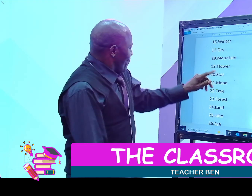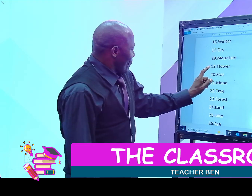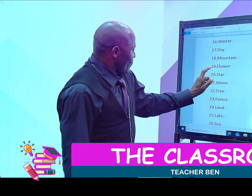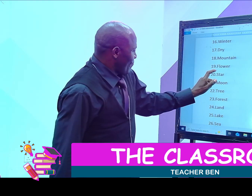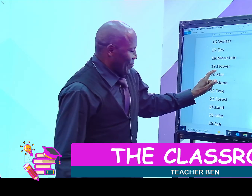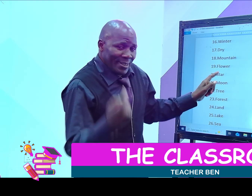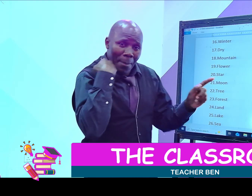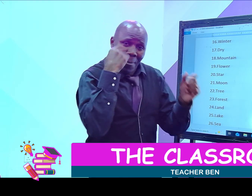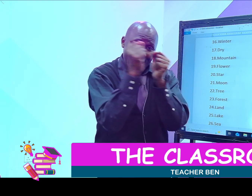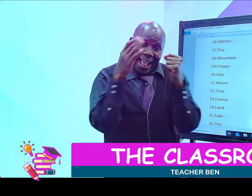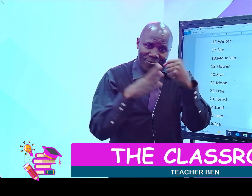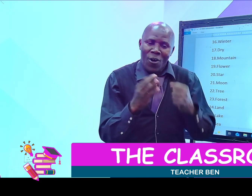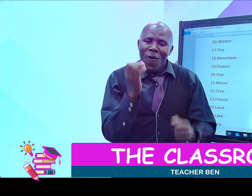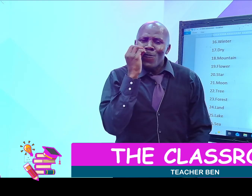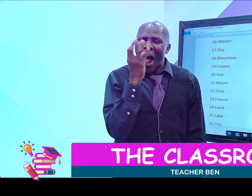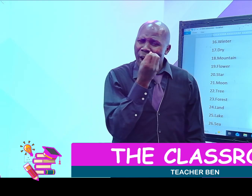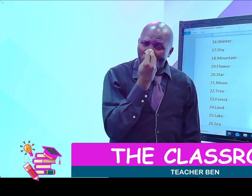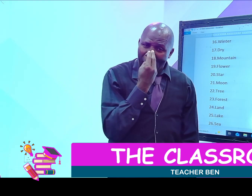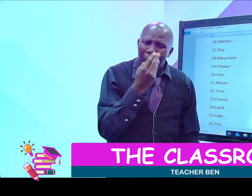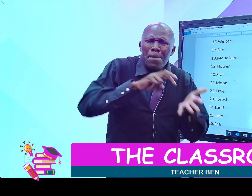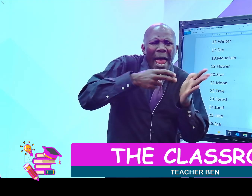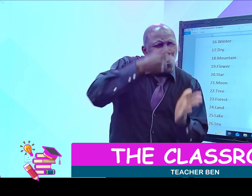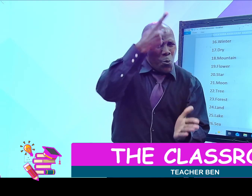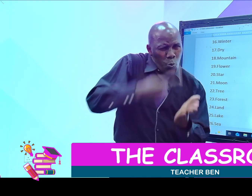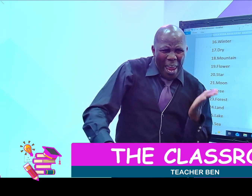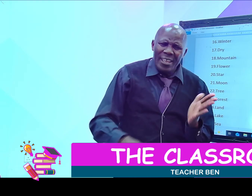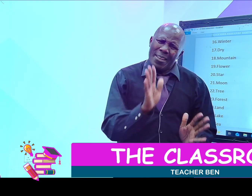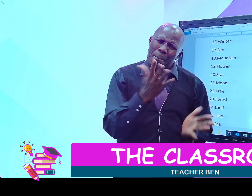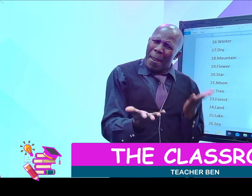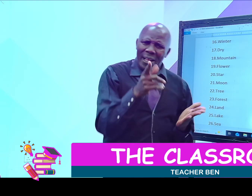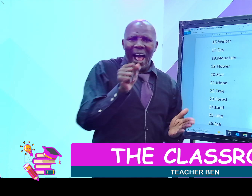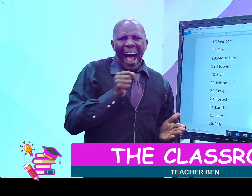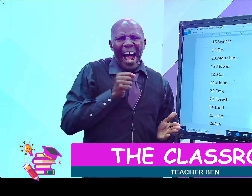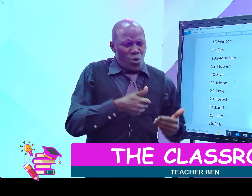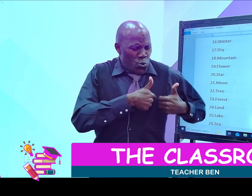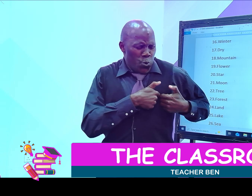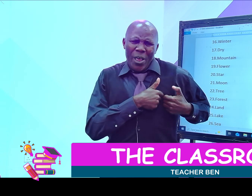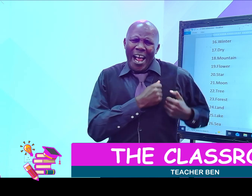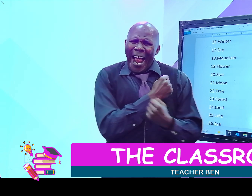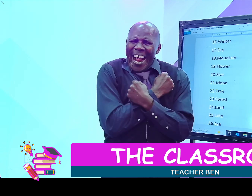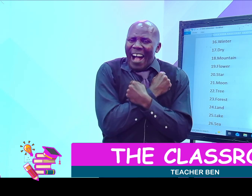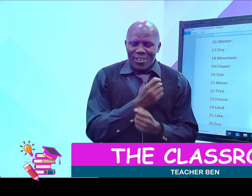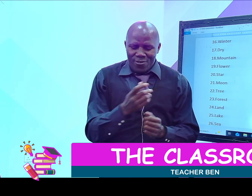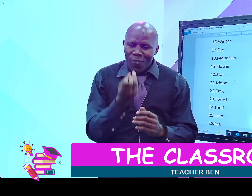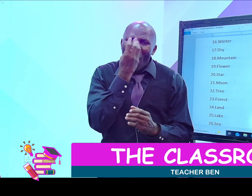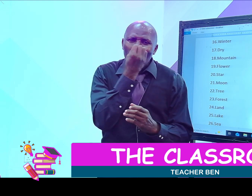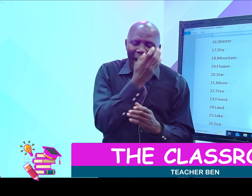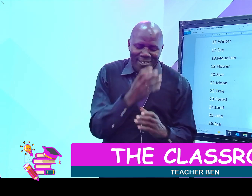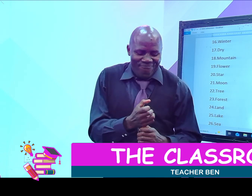Number 19, flower. What does it mean? Maybe your